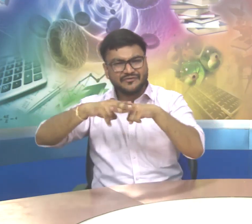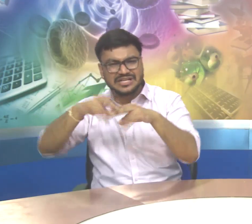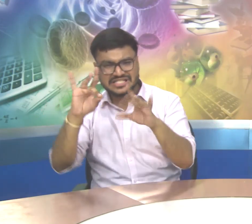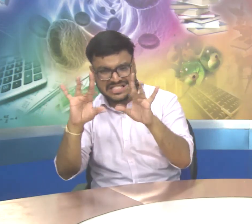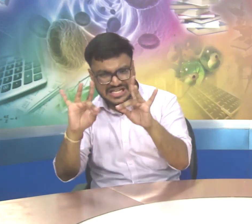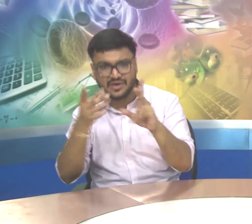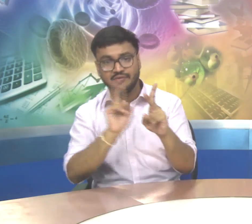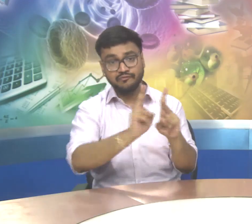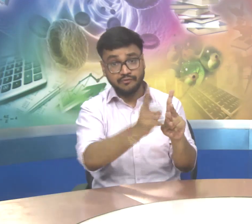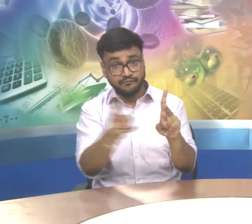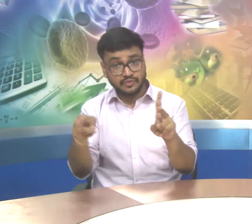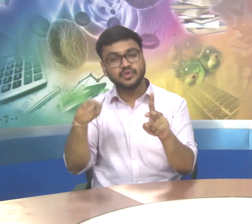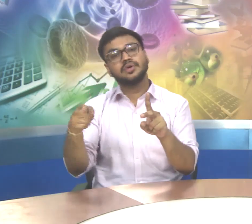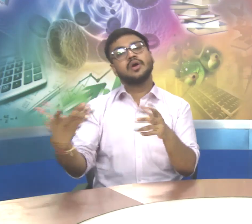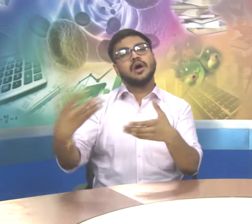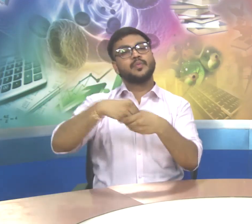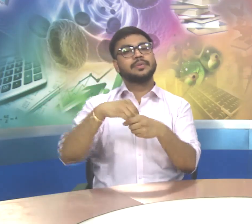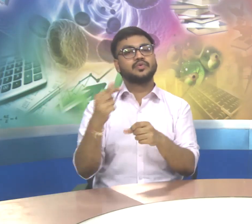and fertilizers.